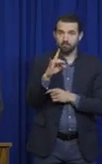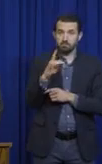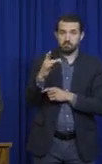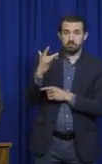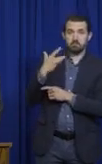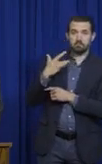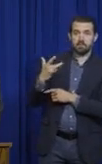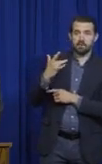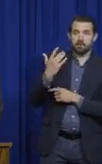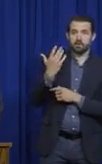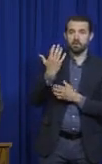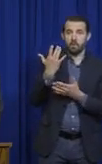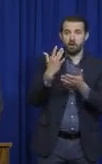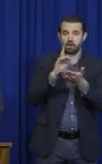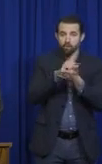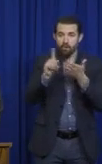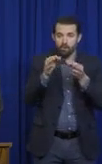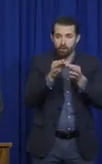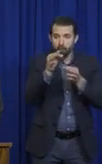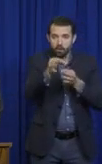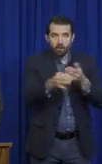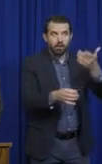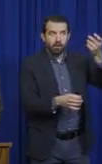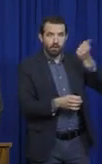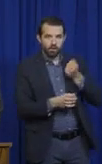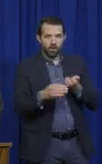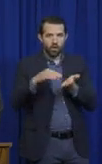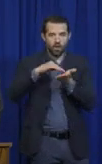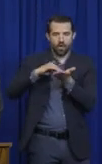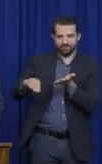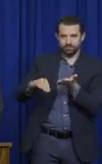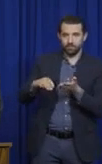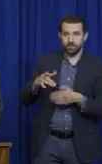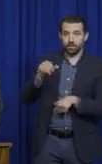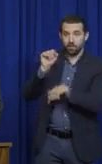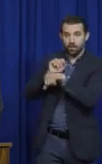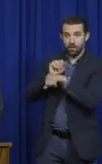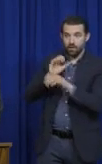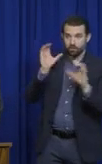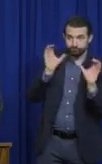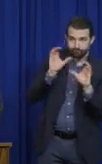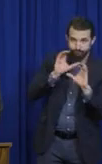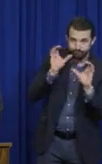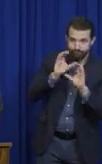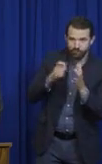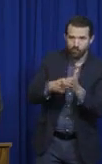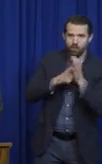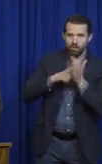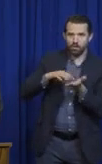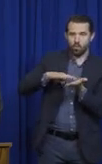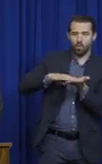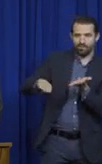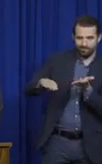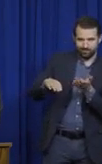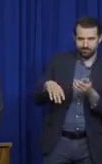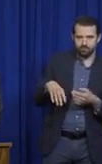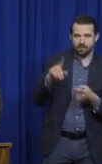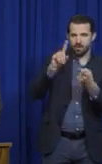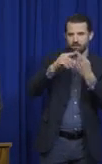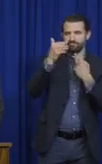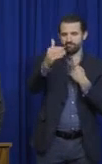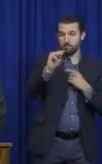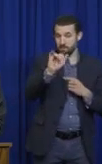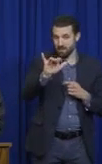claimants. We waived the work search requirement through May 30th, and we ceased charging individual